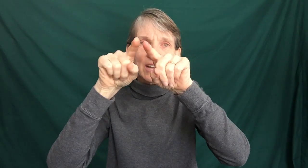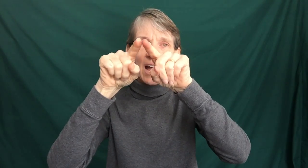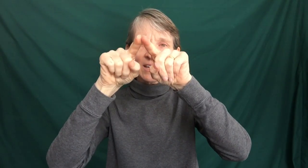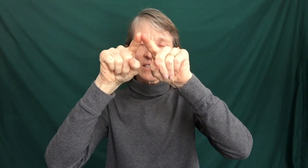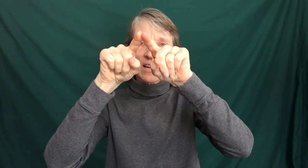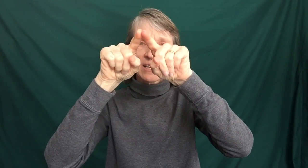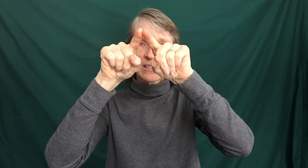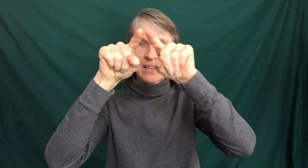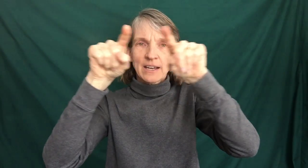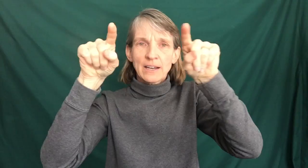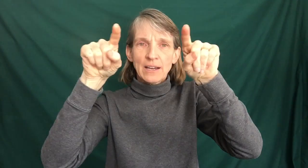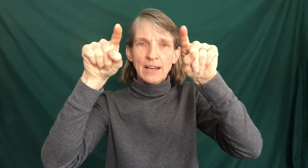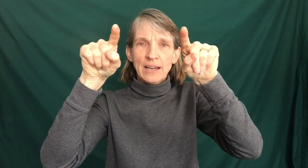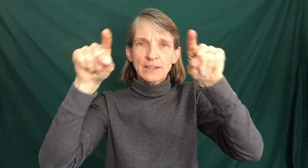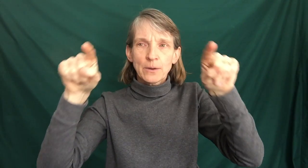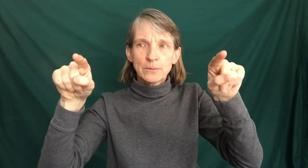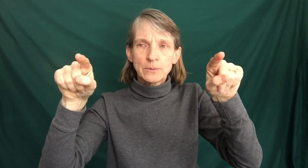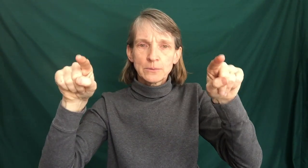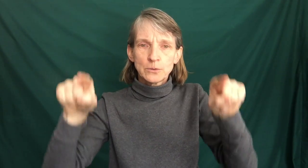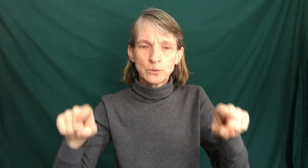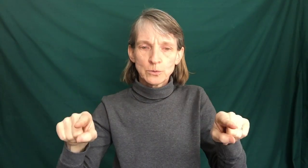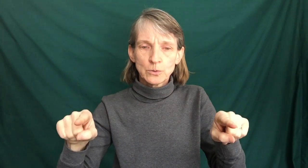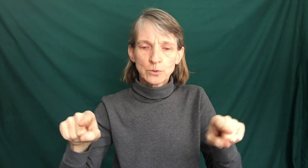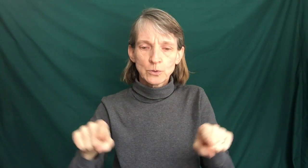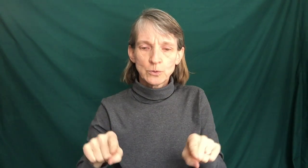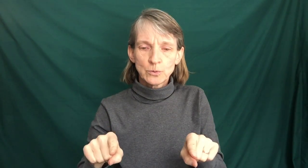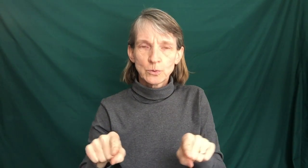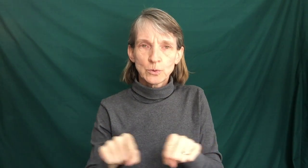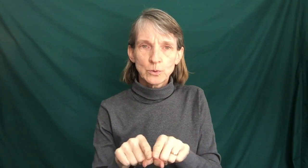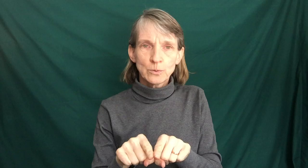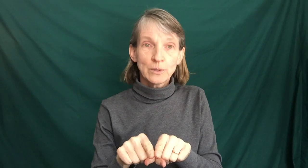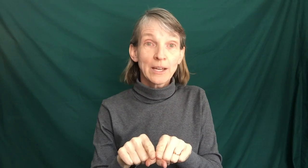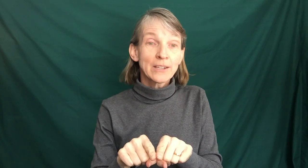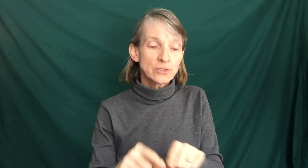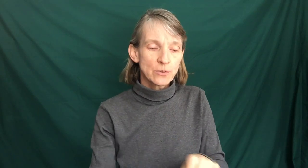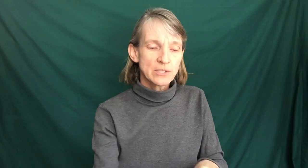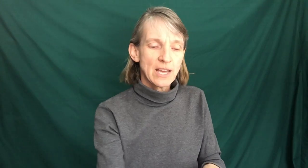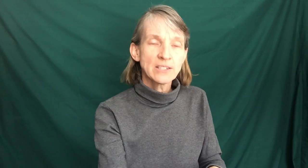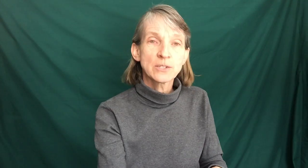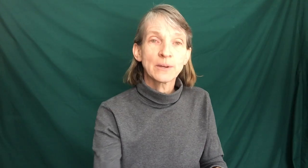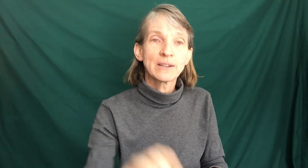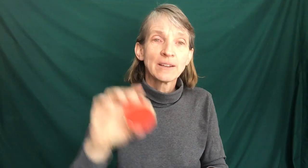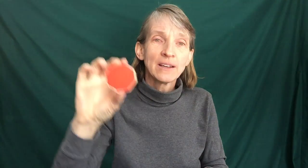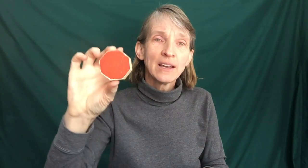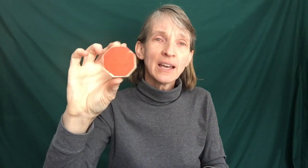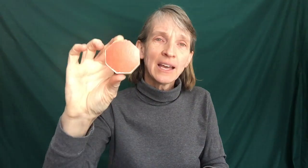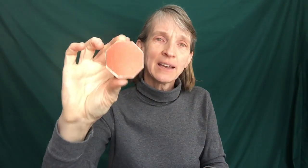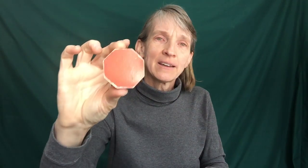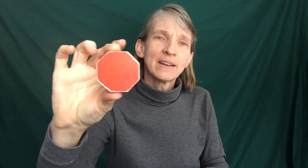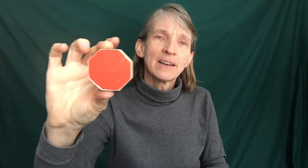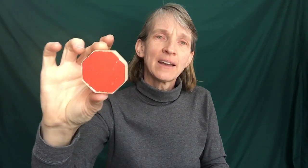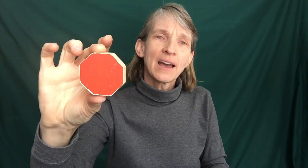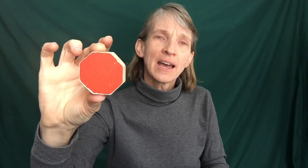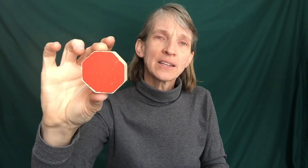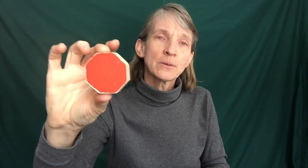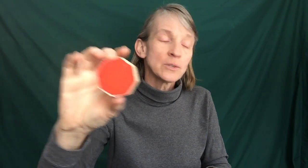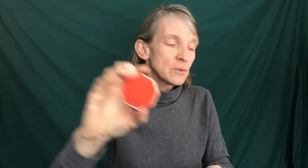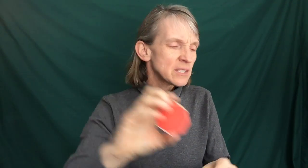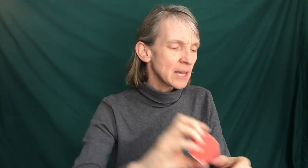an octagon. And you go do, do, do, do, and you show the sides to it. And you do the same